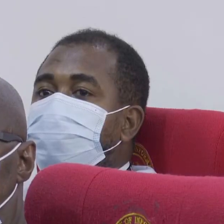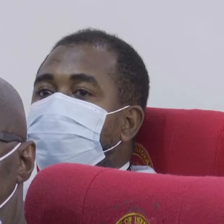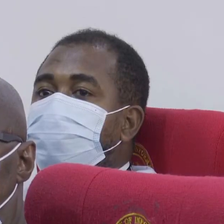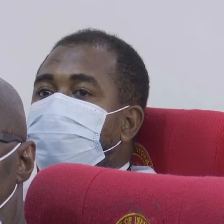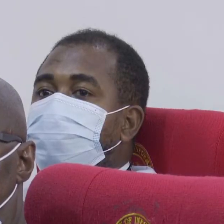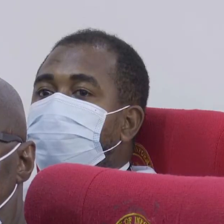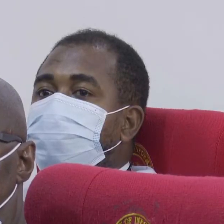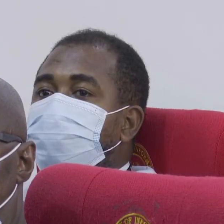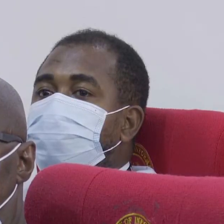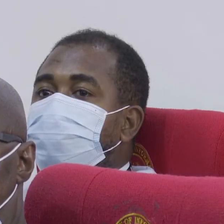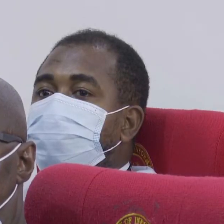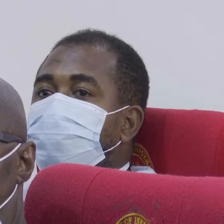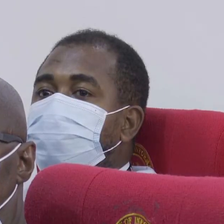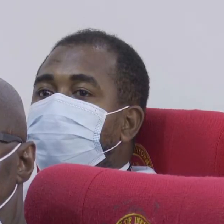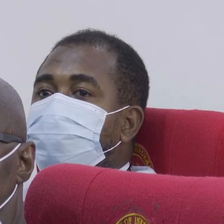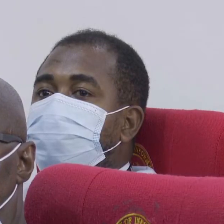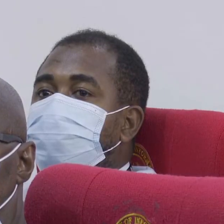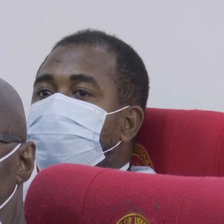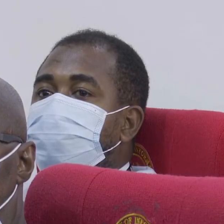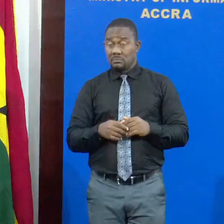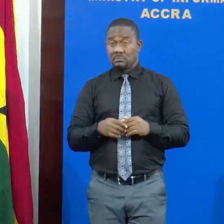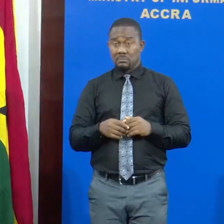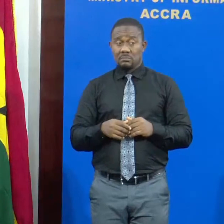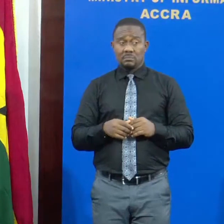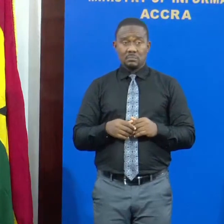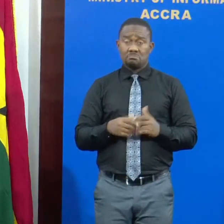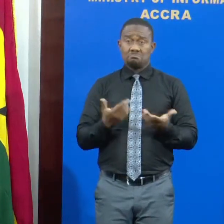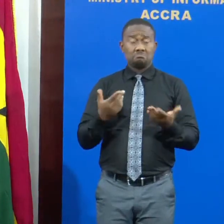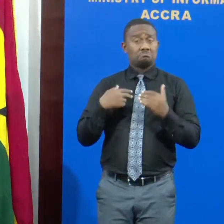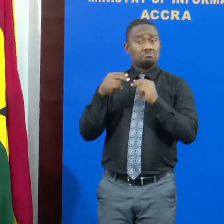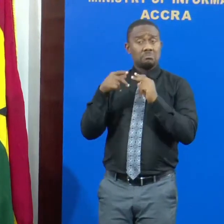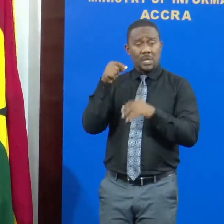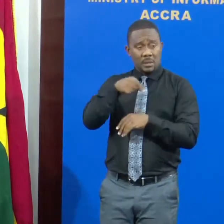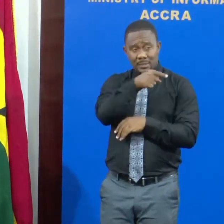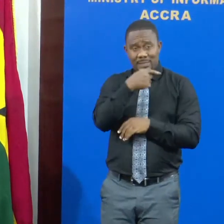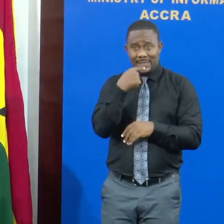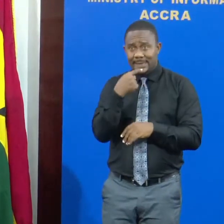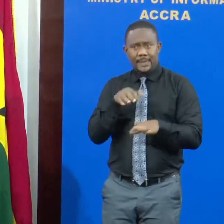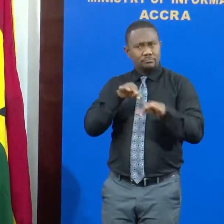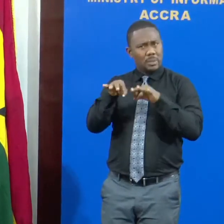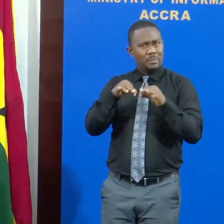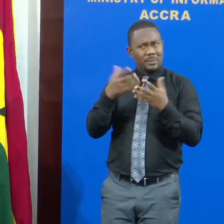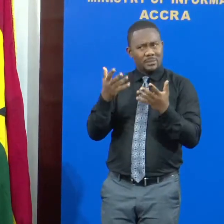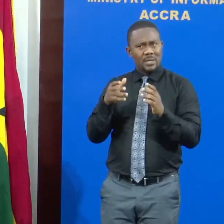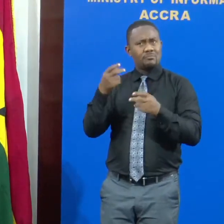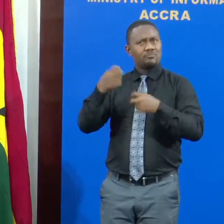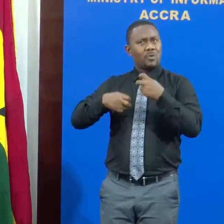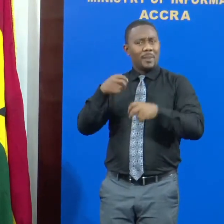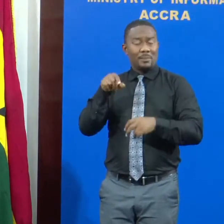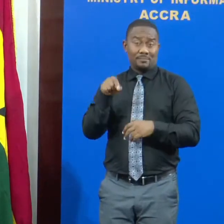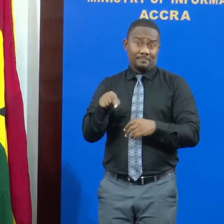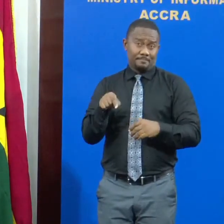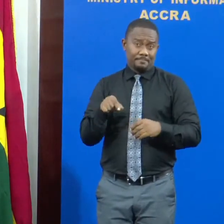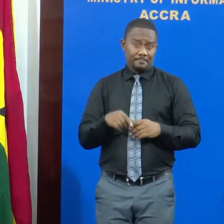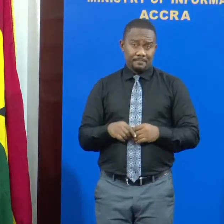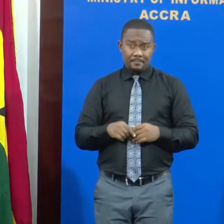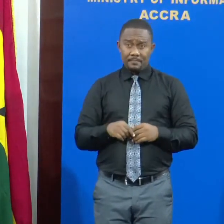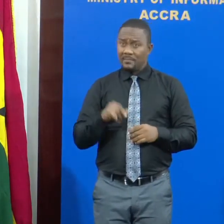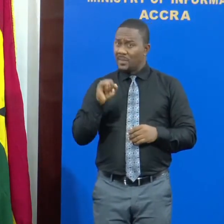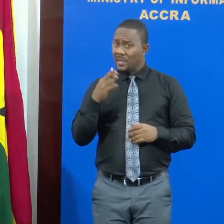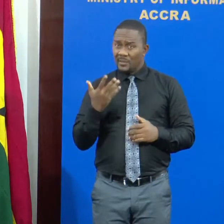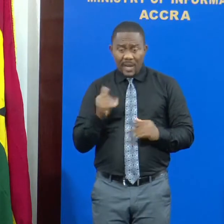your application into what we call adjudication, that DG mentioned that type of situation. So where there is